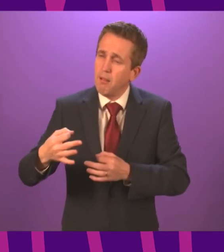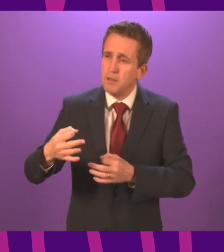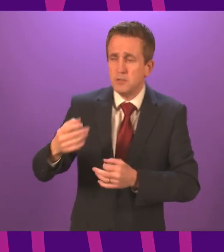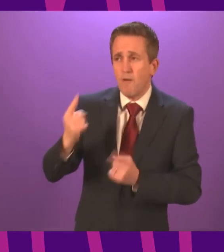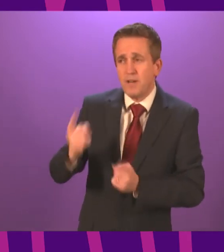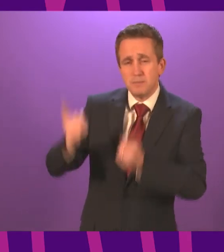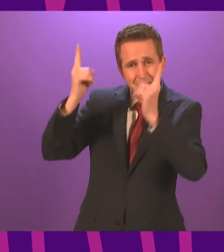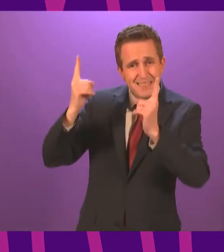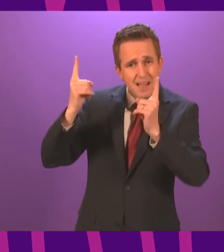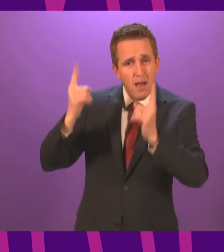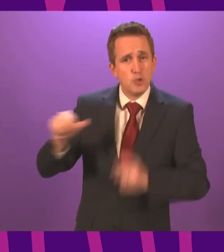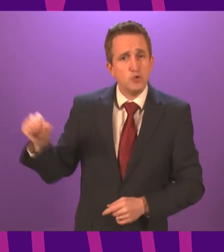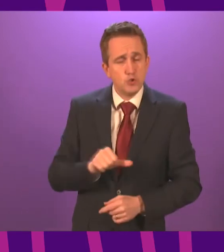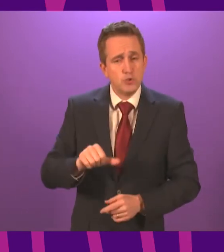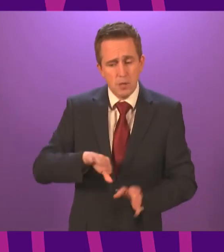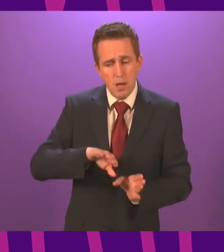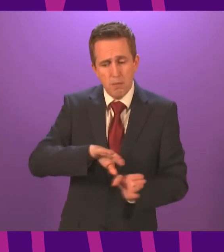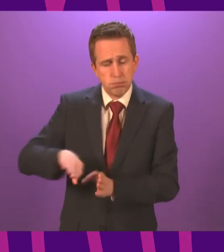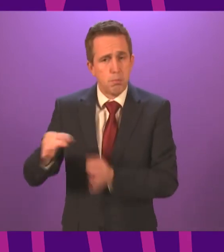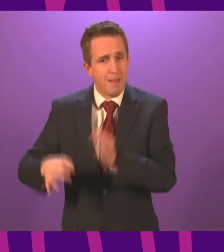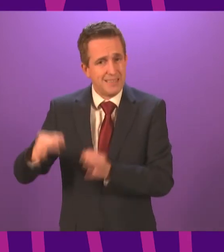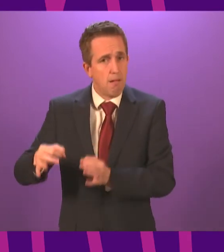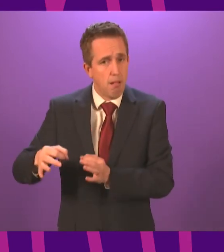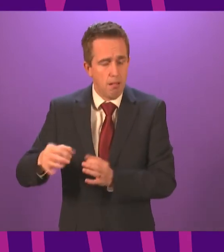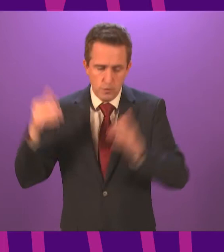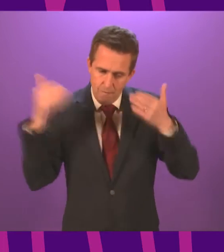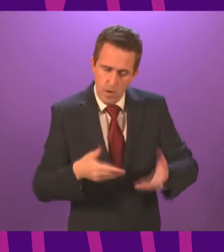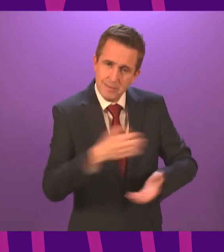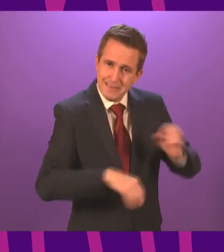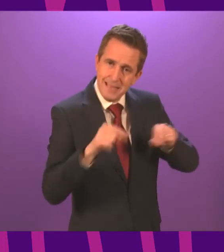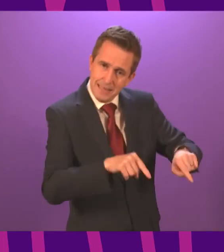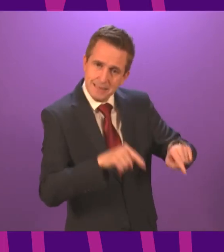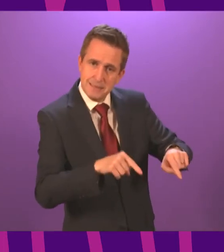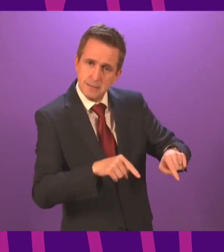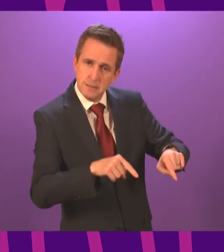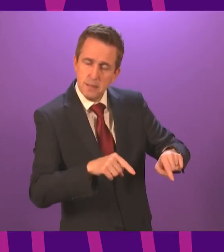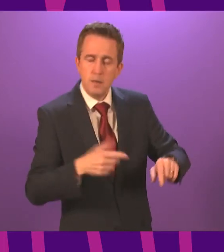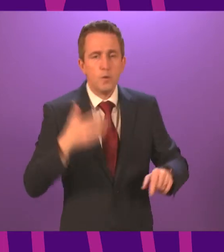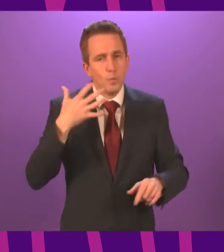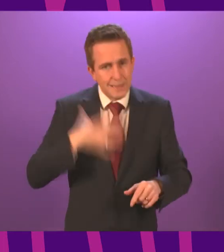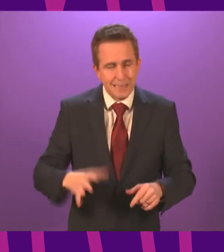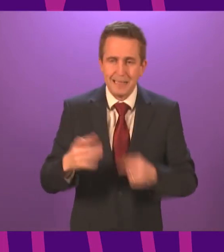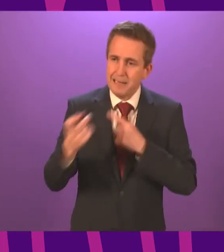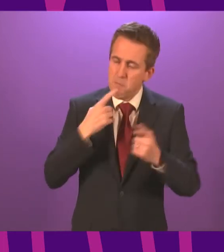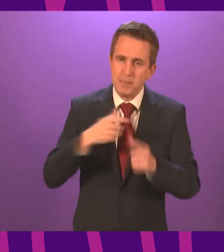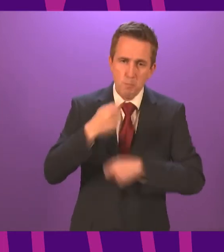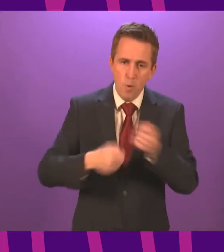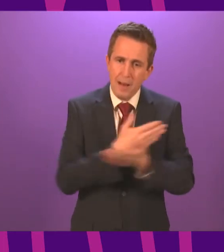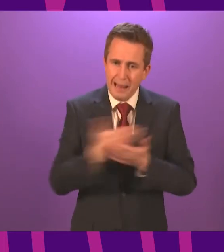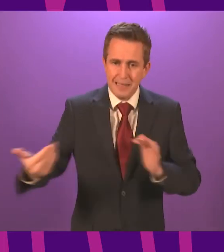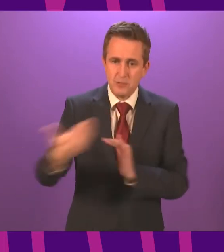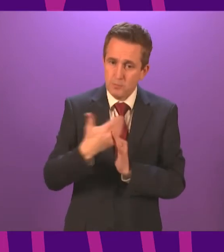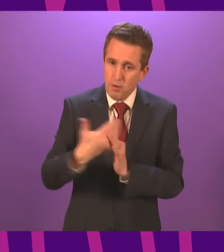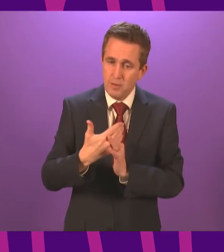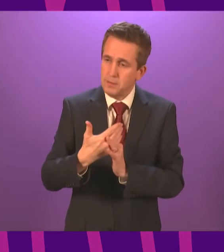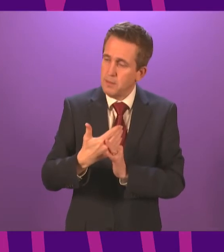non-science-based decisions are indeed political decisions. That would be honest, it would be open and it would be transparent. Secondly,